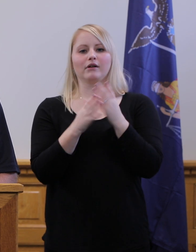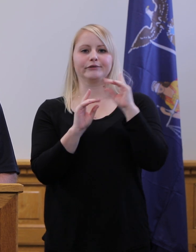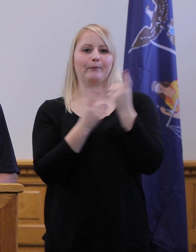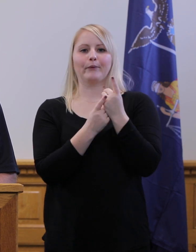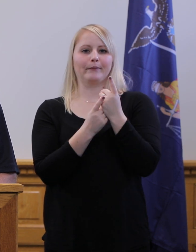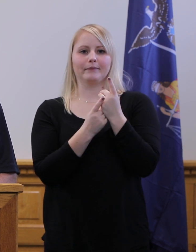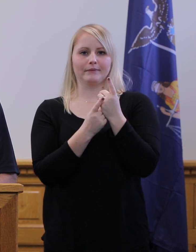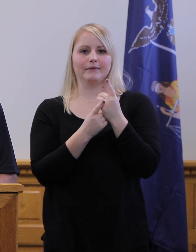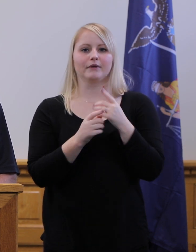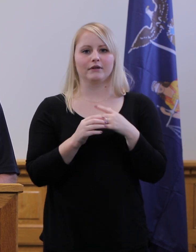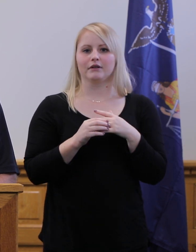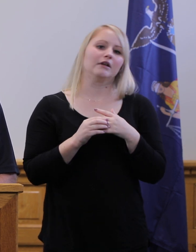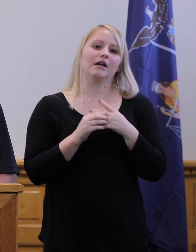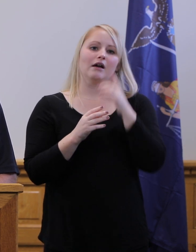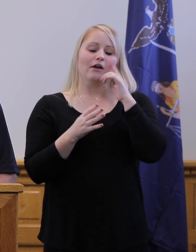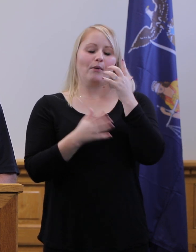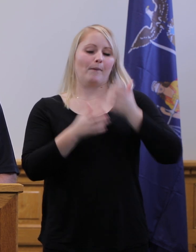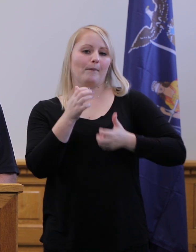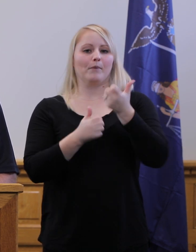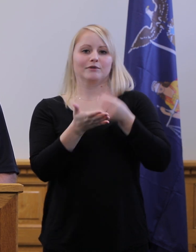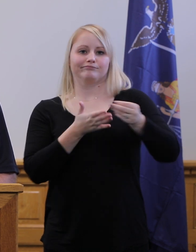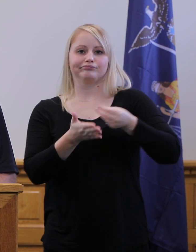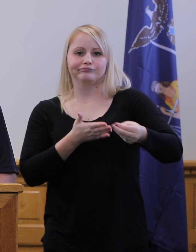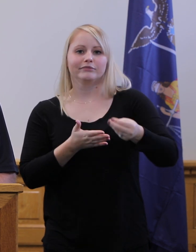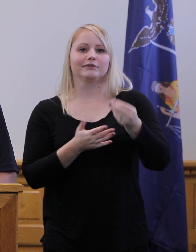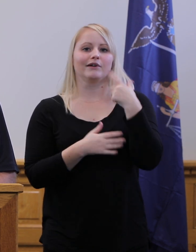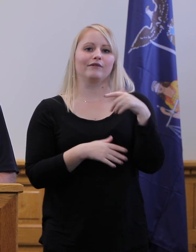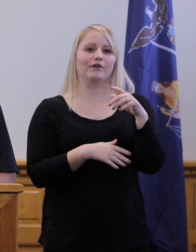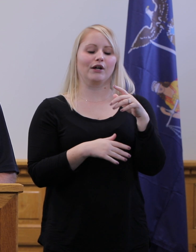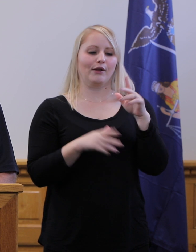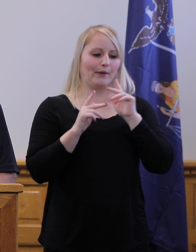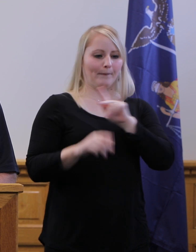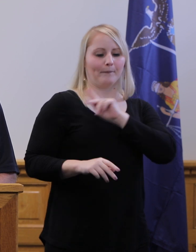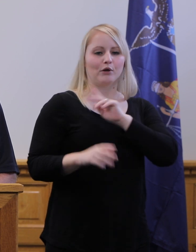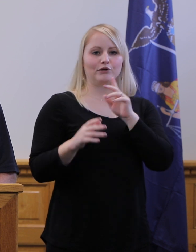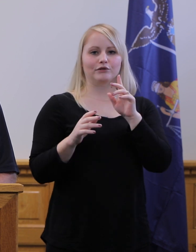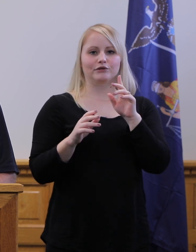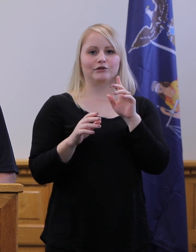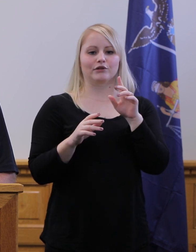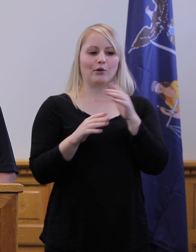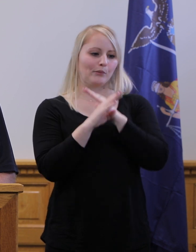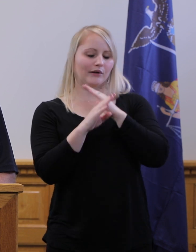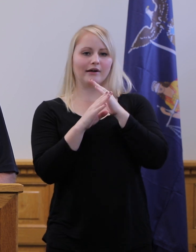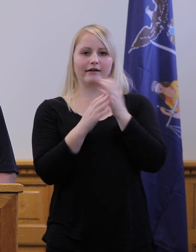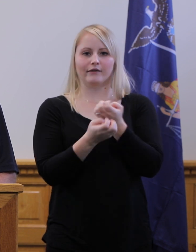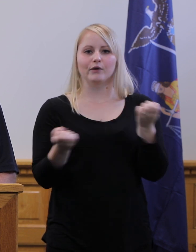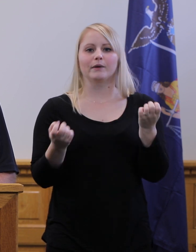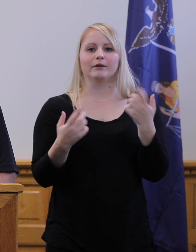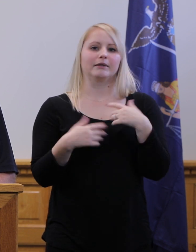Expenses have included personal protective equipment for county and local response agencies, COVID expenses incurred in health, public